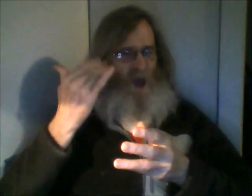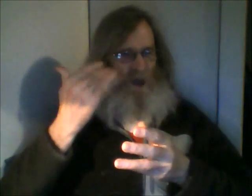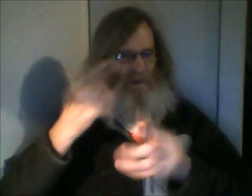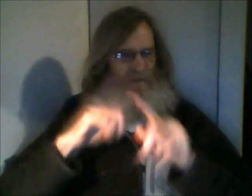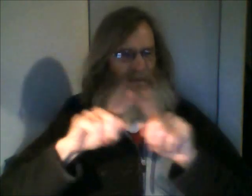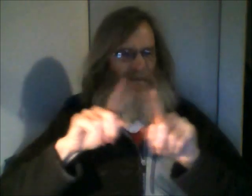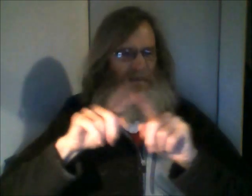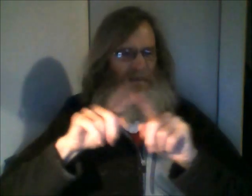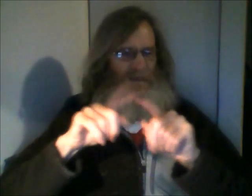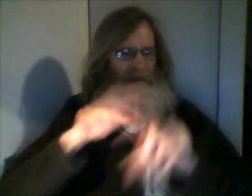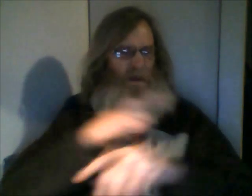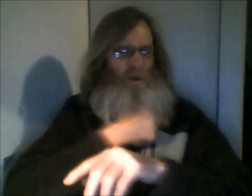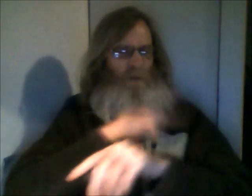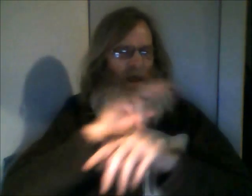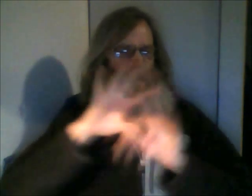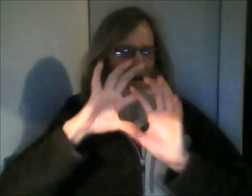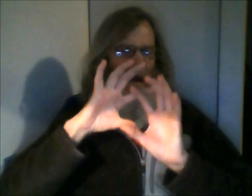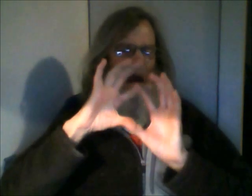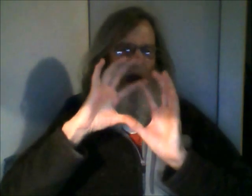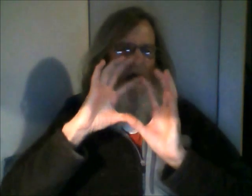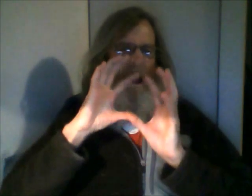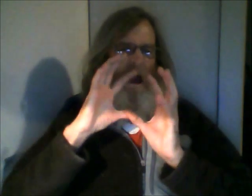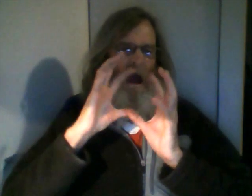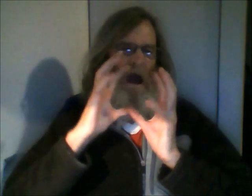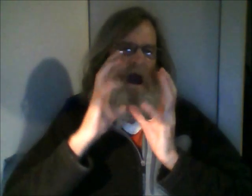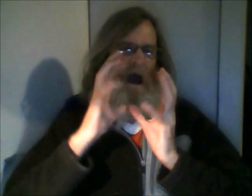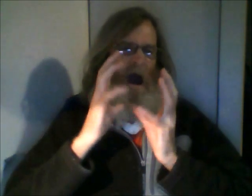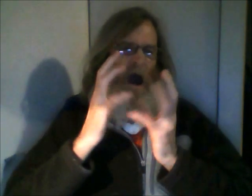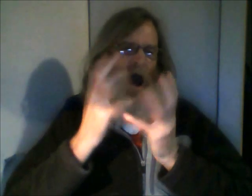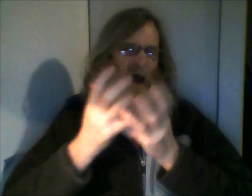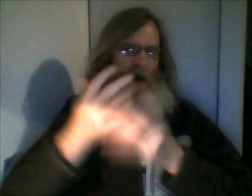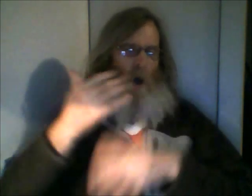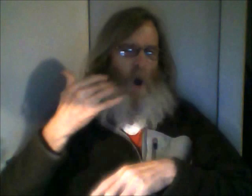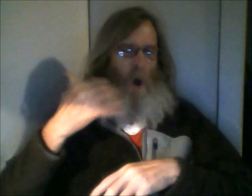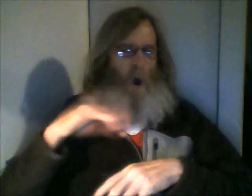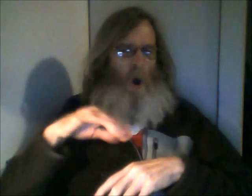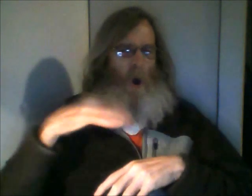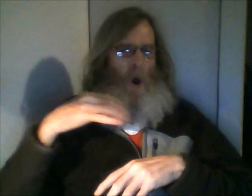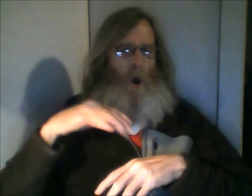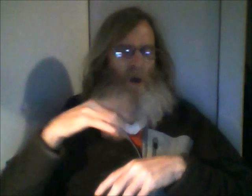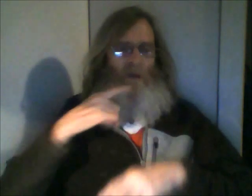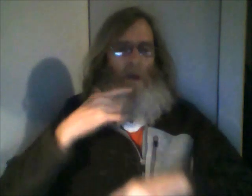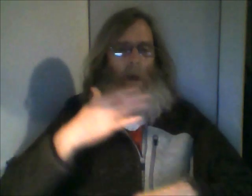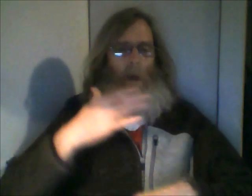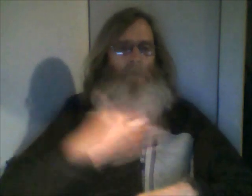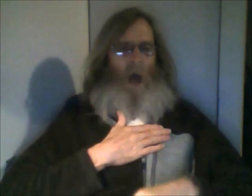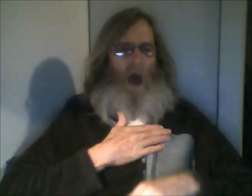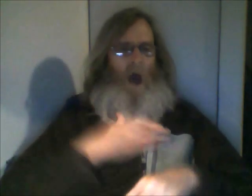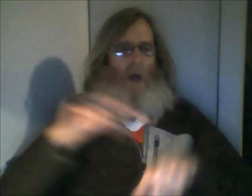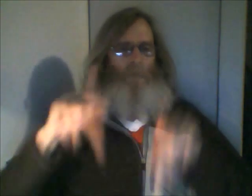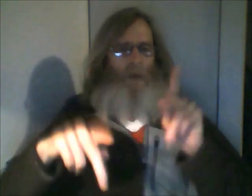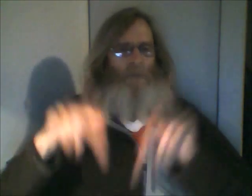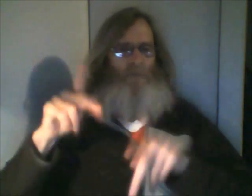on dashing looks throughout the store. And step up with 30% off all shoes. Moors, tailored for Canada.